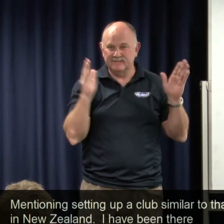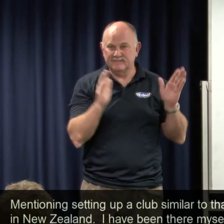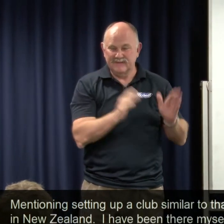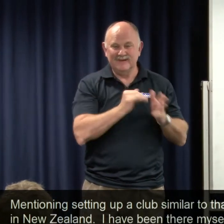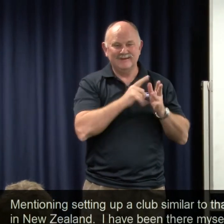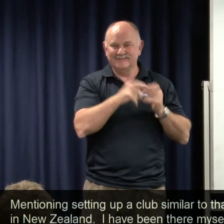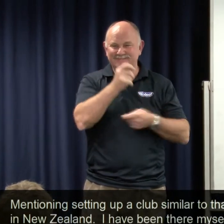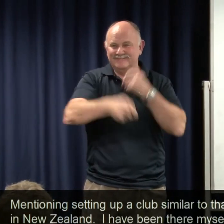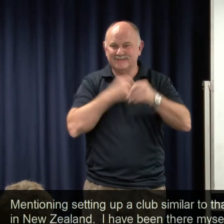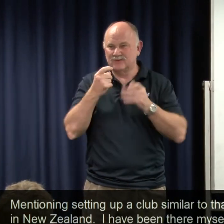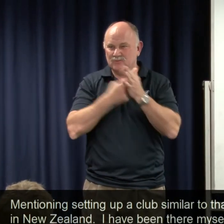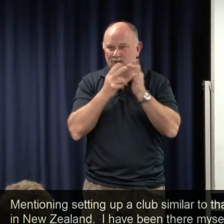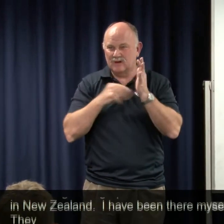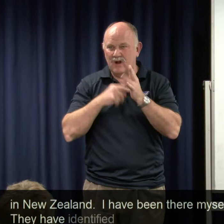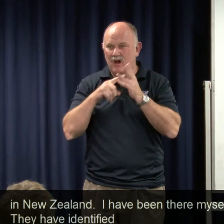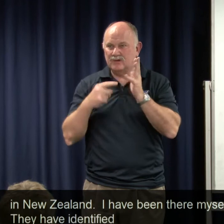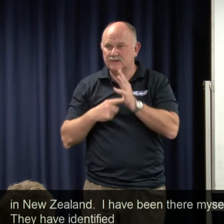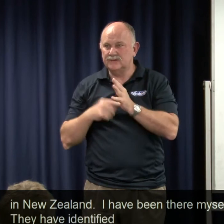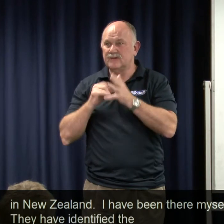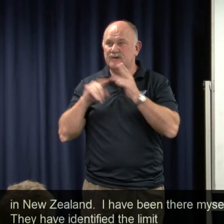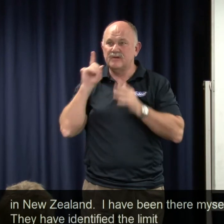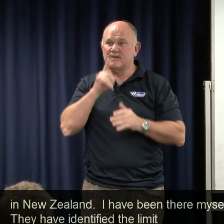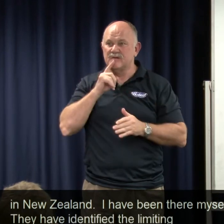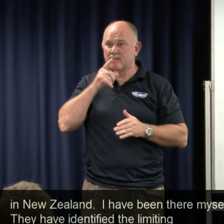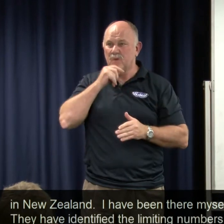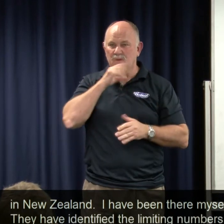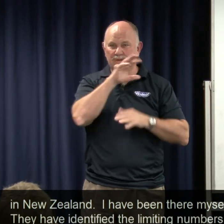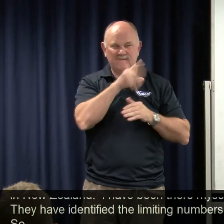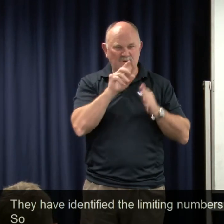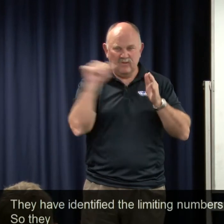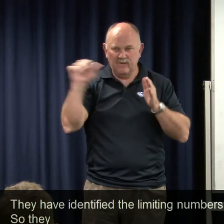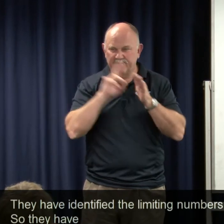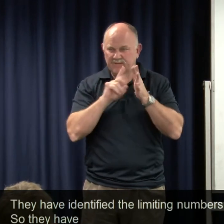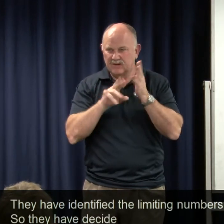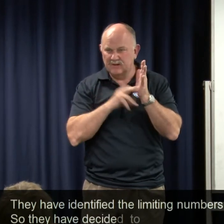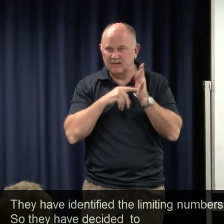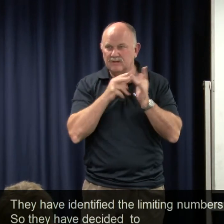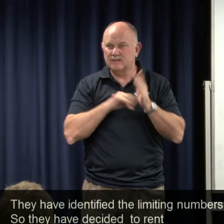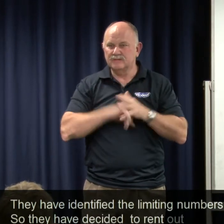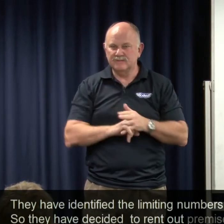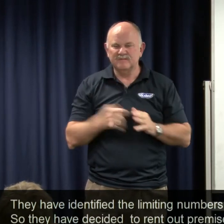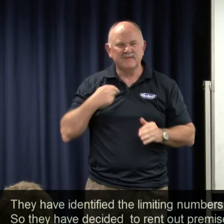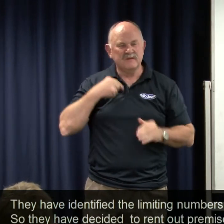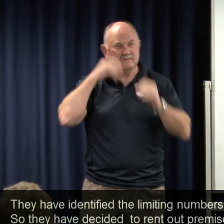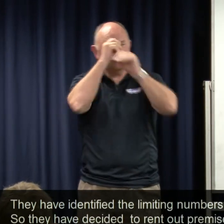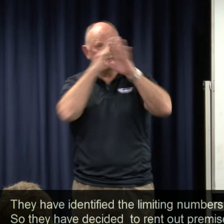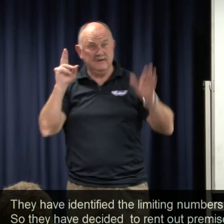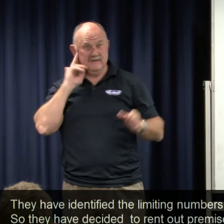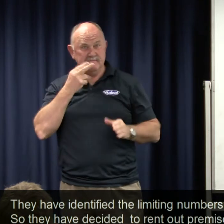have identified the limiting numbers. So they have decided to rent out the premises. So there are non-deaf organisations that will use the